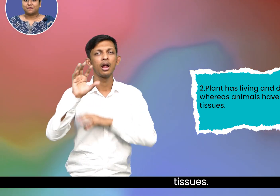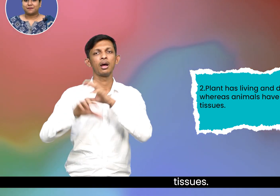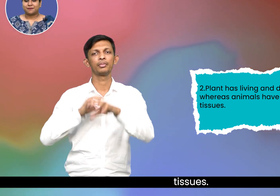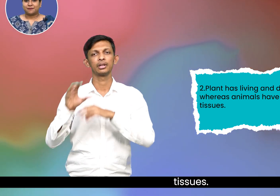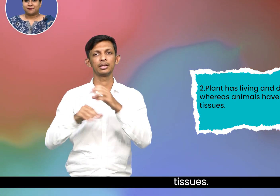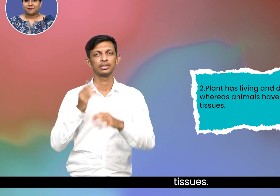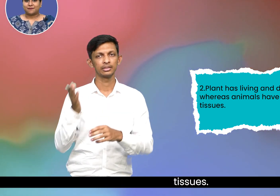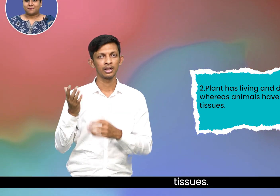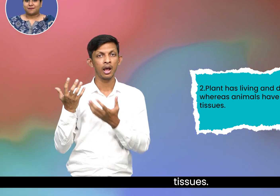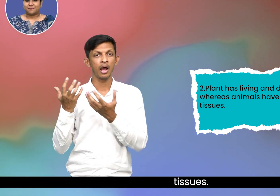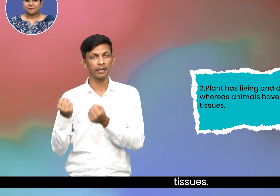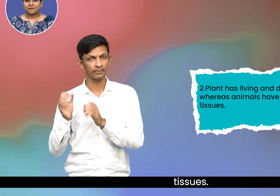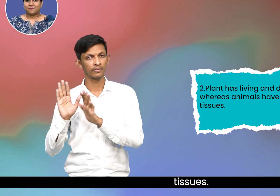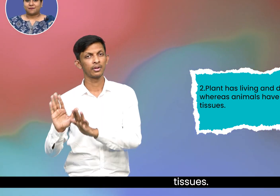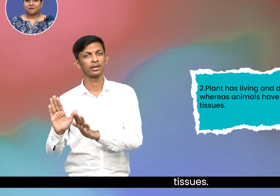tissues.